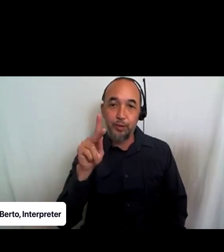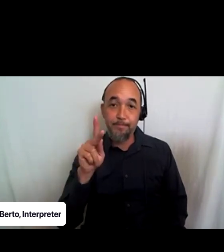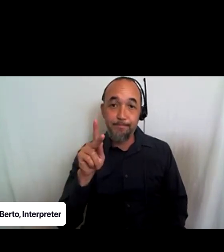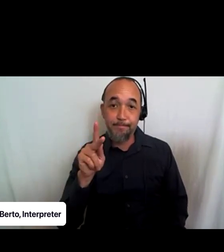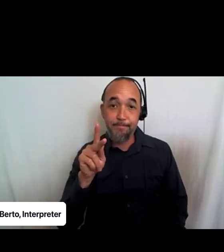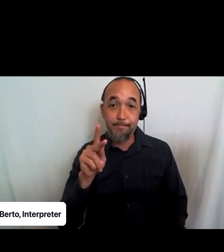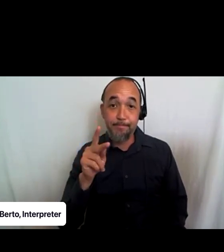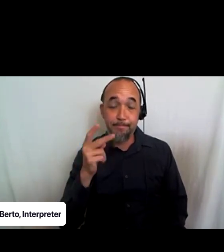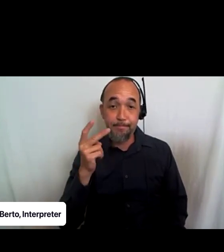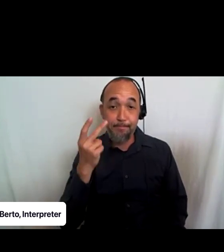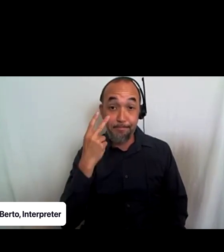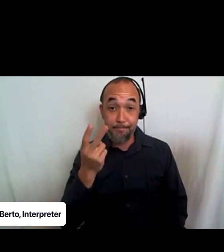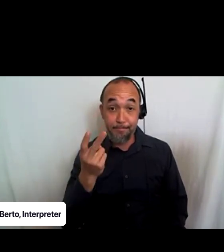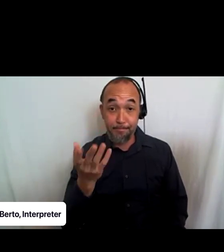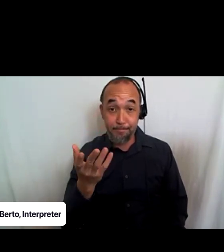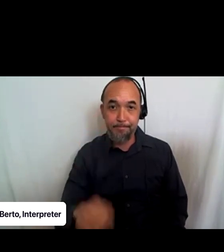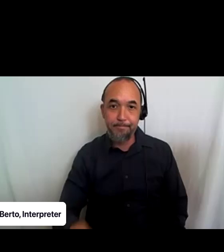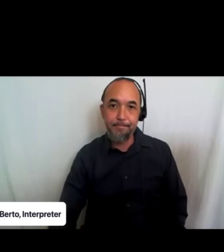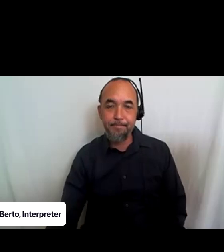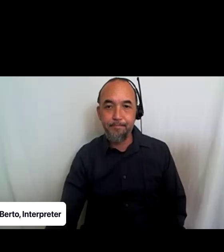see, it is